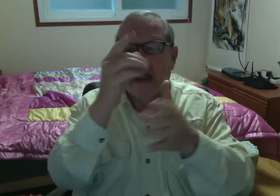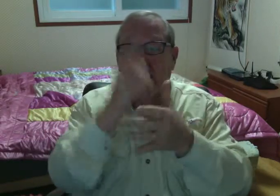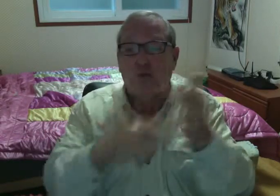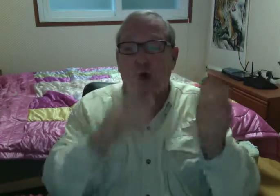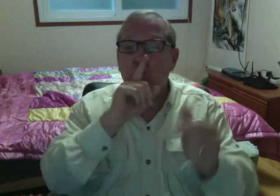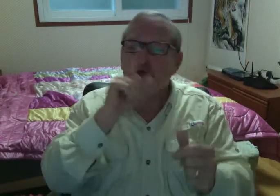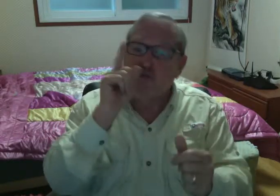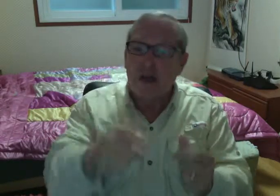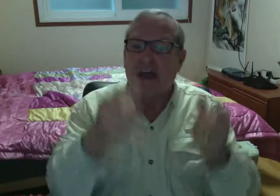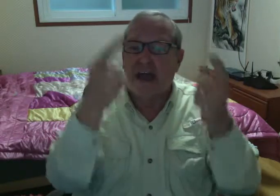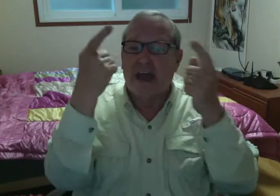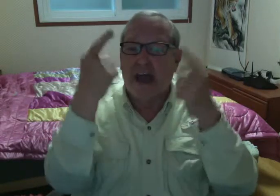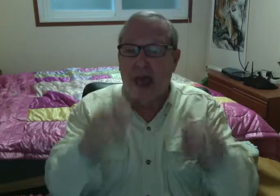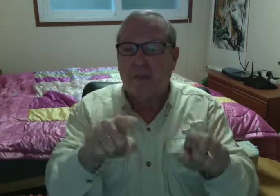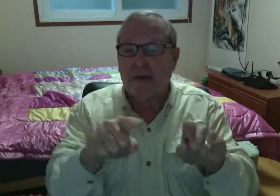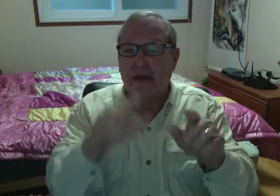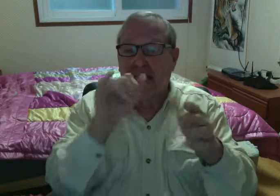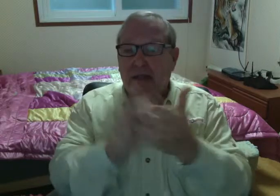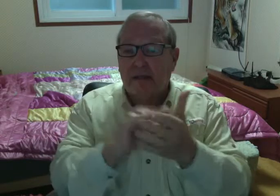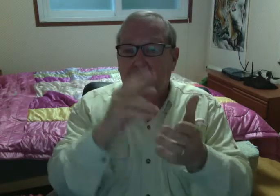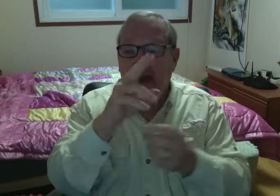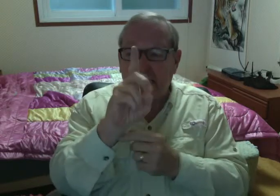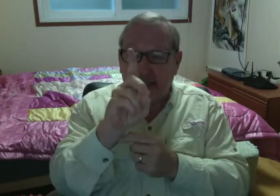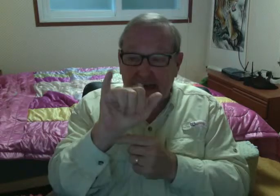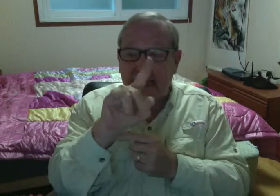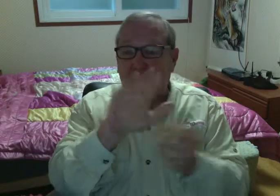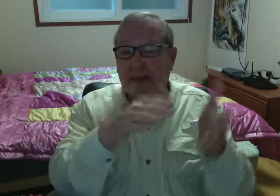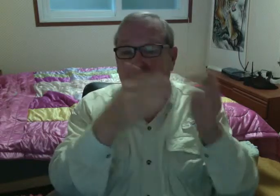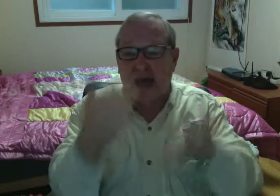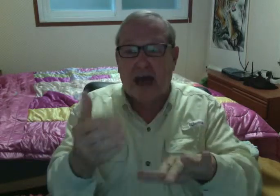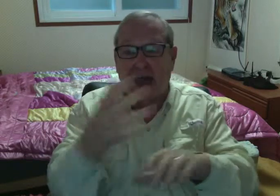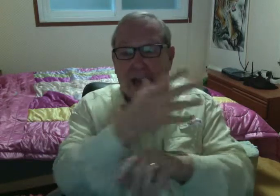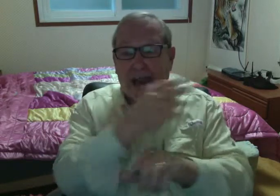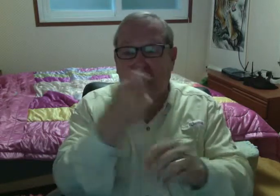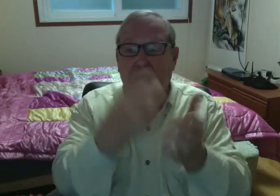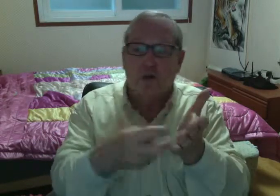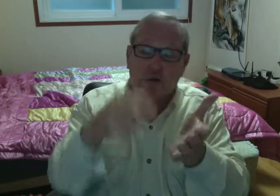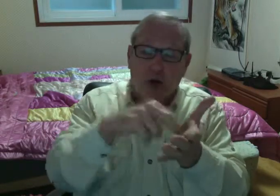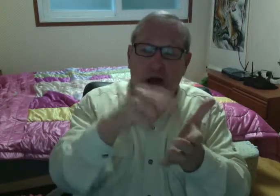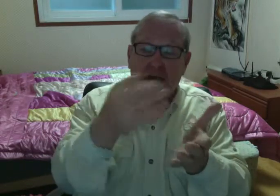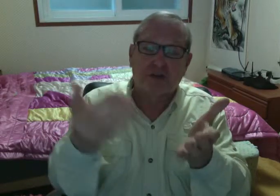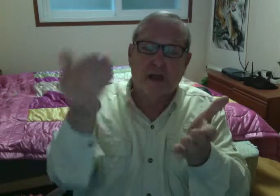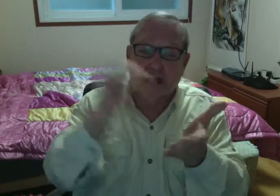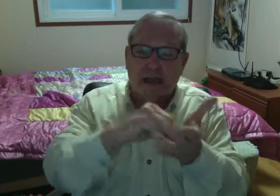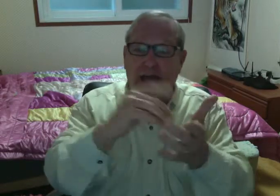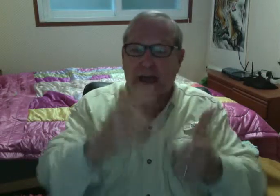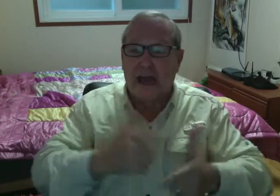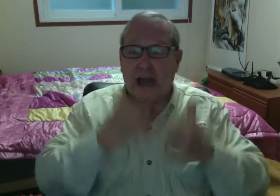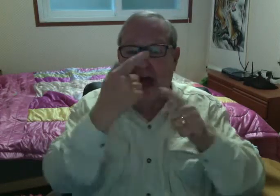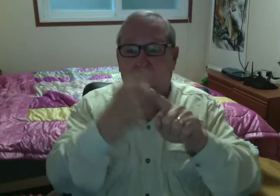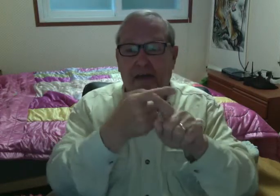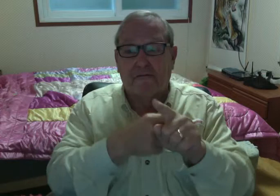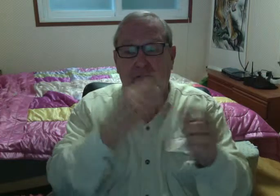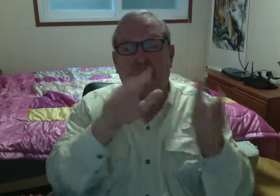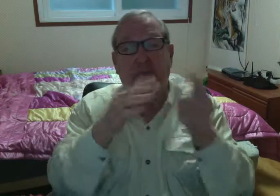did die and rise again alive from the dead. Early in the day,